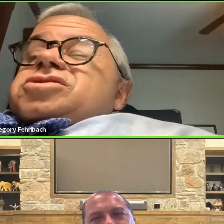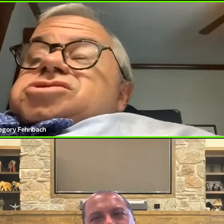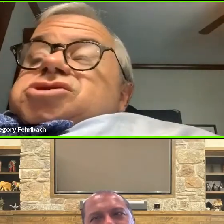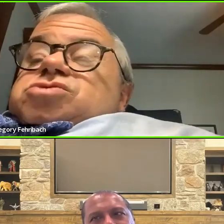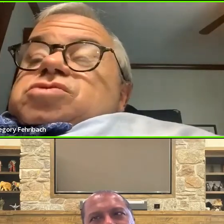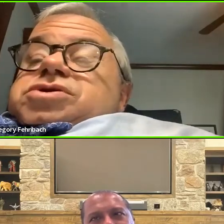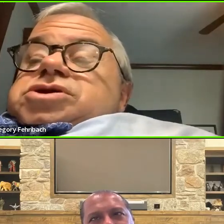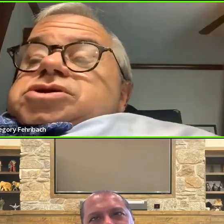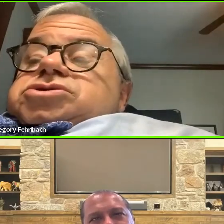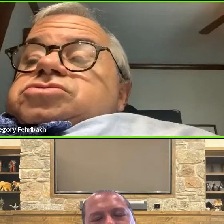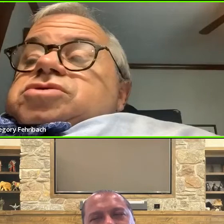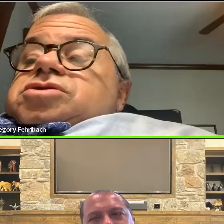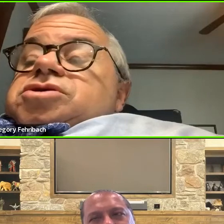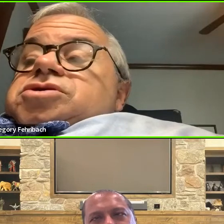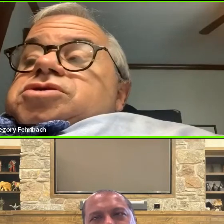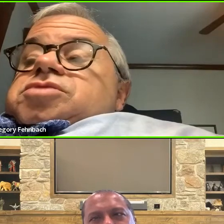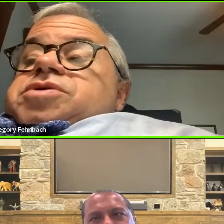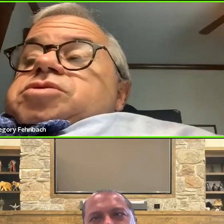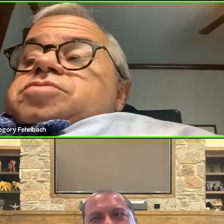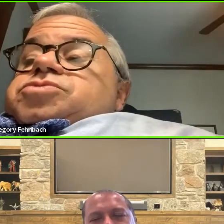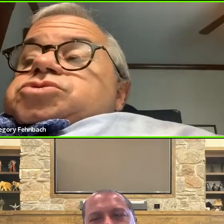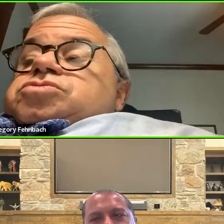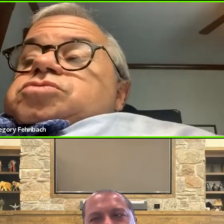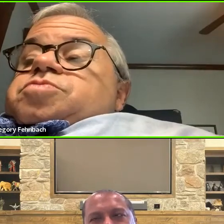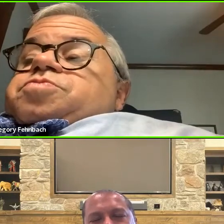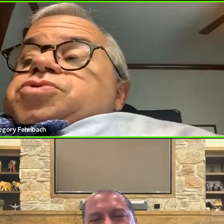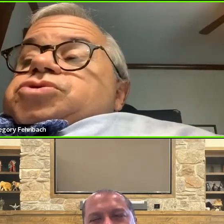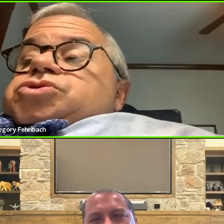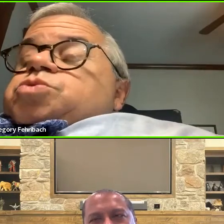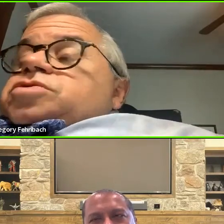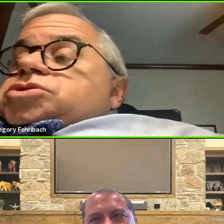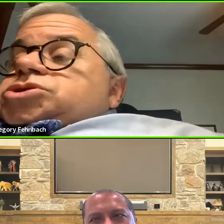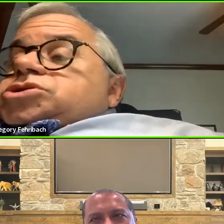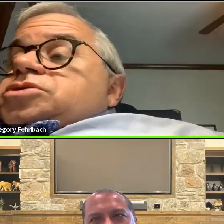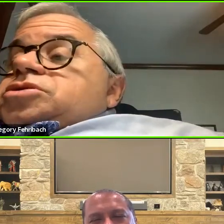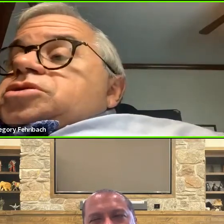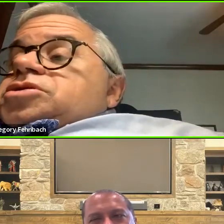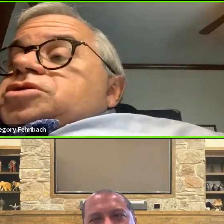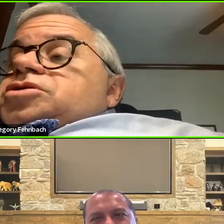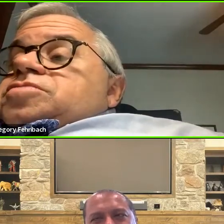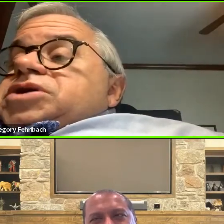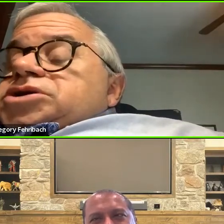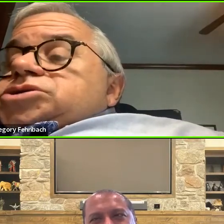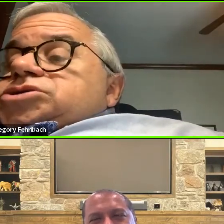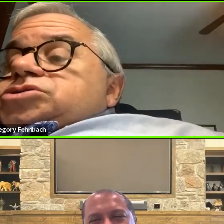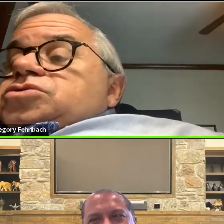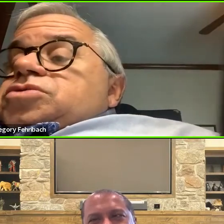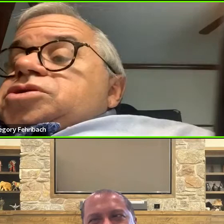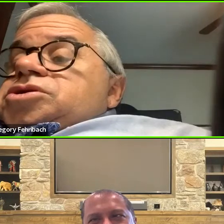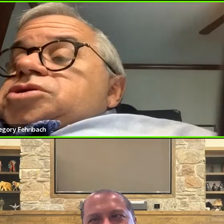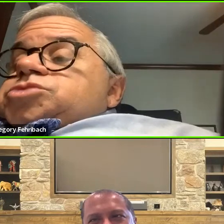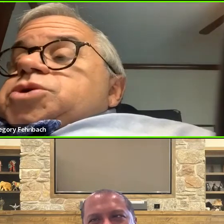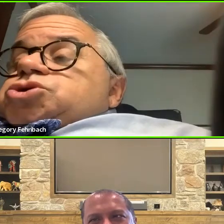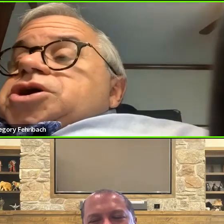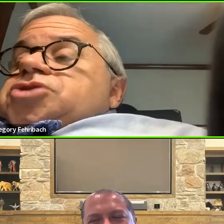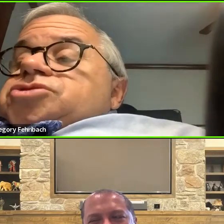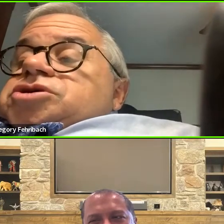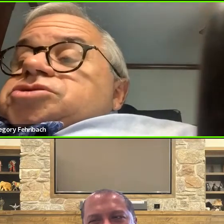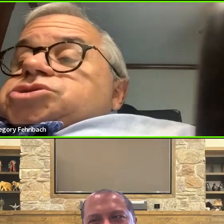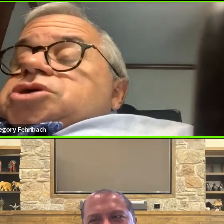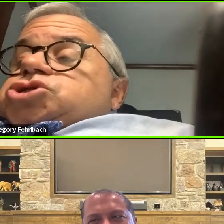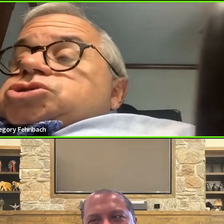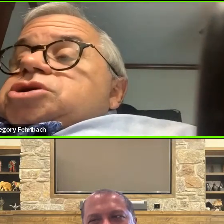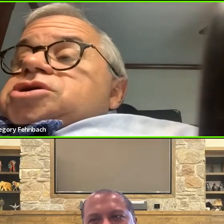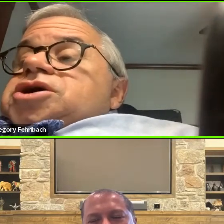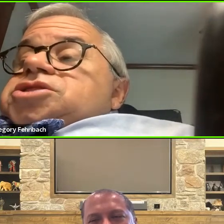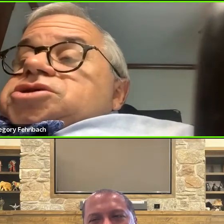lot to get to where we need to be able to produce one of these meetings, and so special thanks again